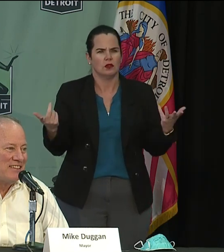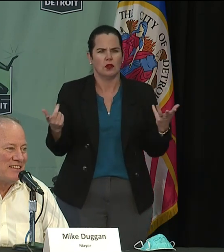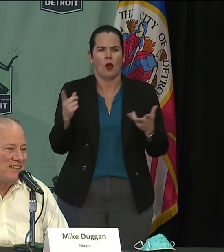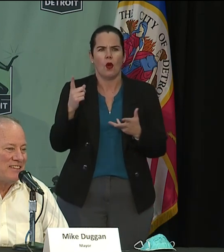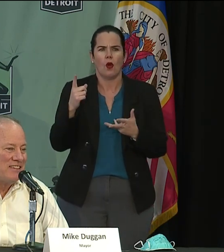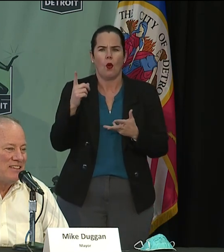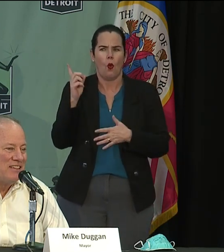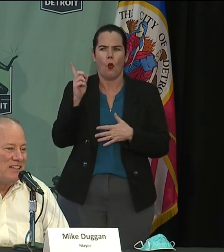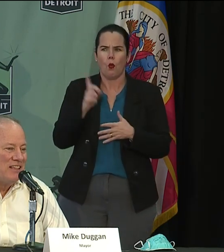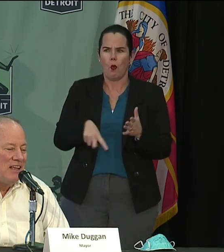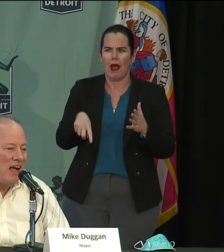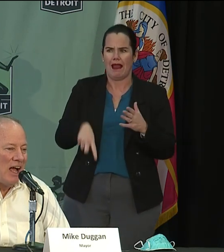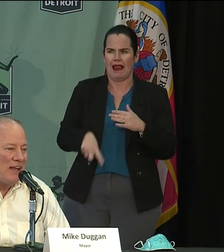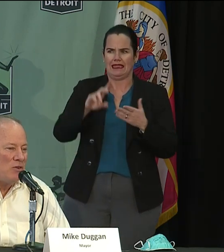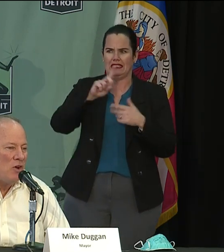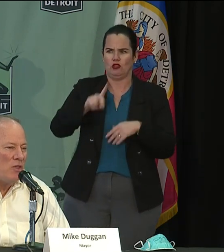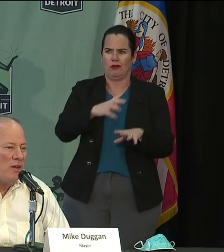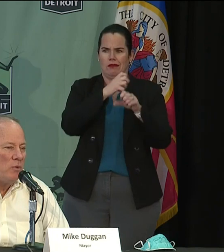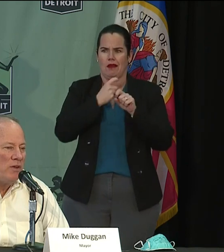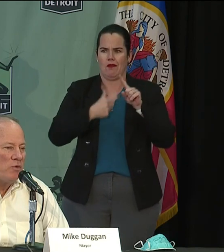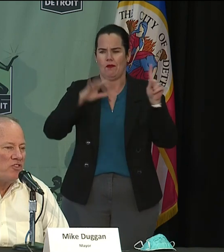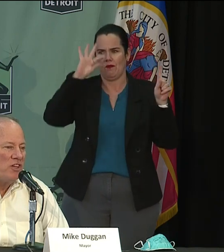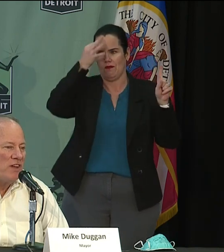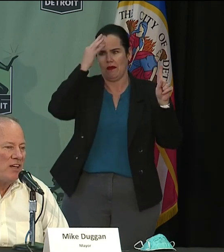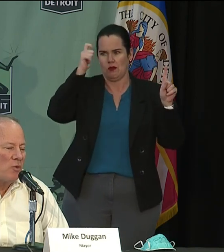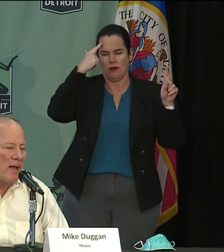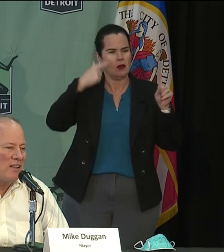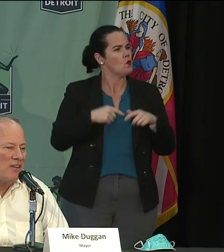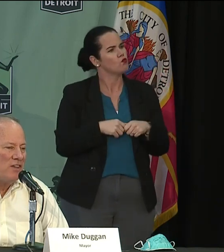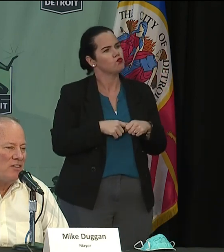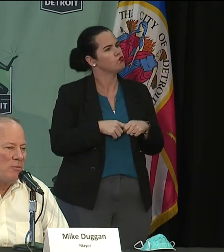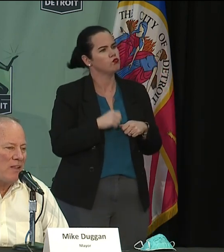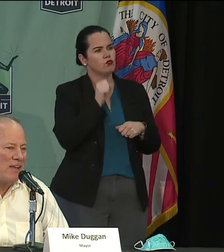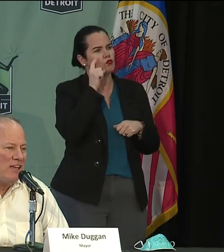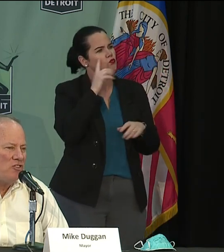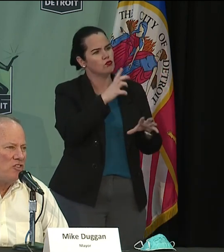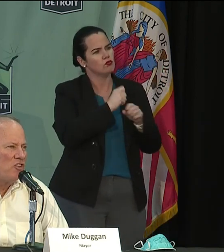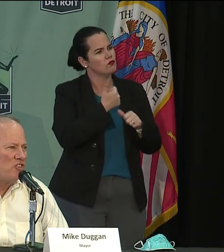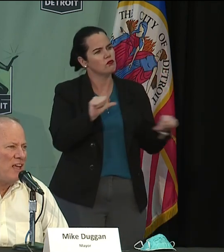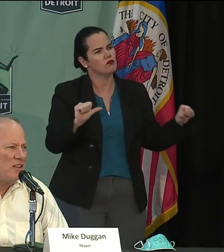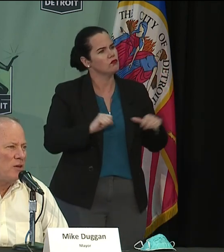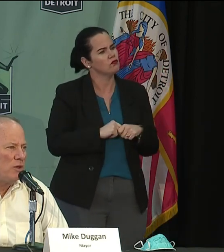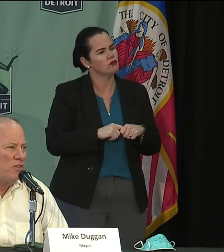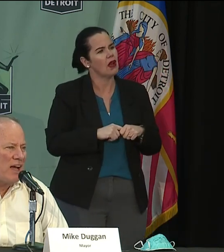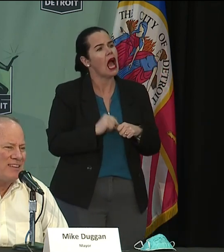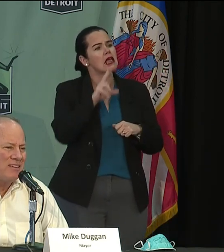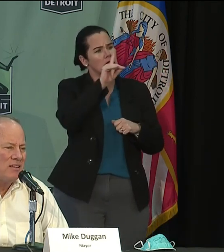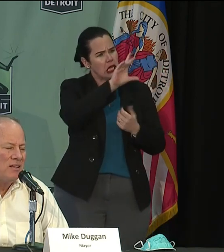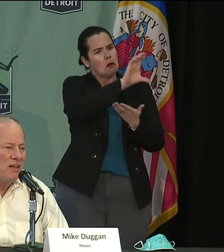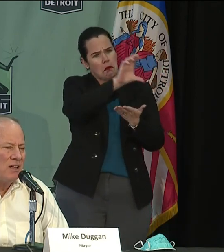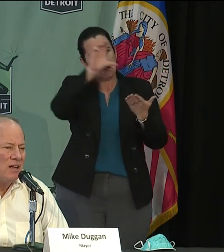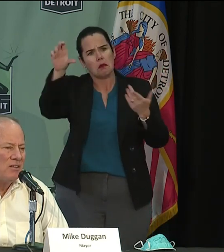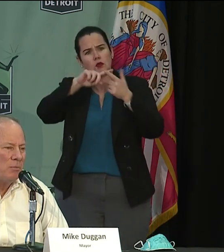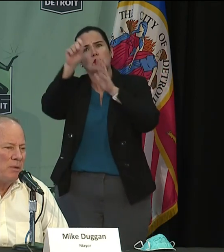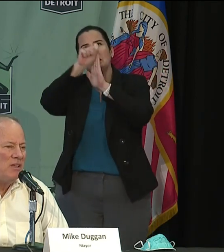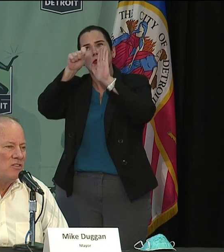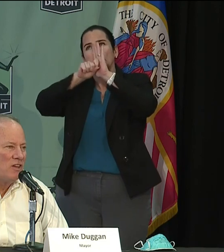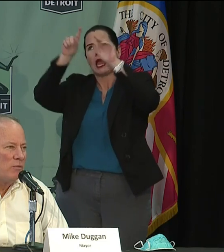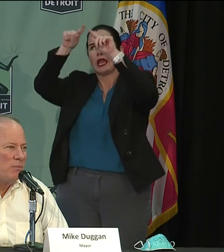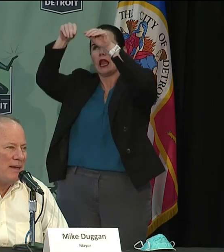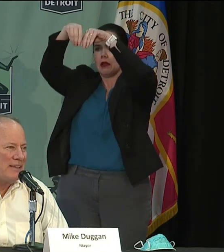received from the feds? I don't know that we've received any directly. They've done some allocations to the state that we've gotten